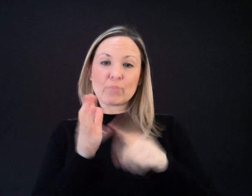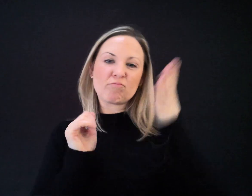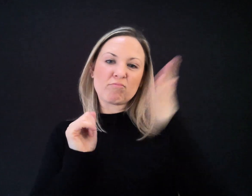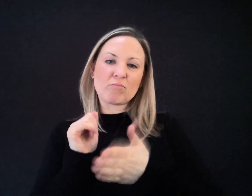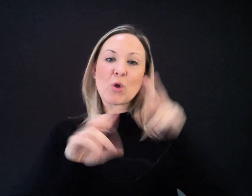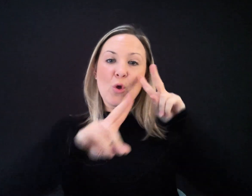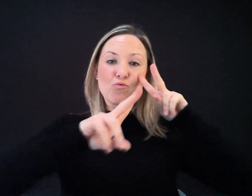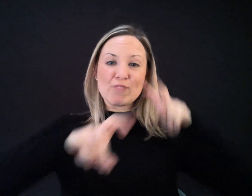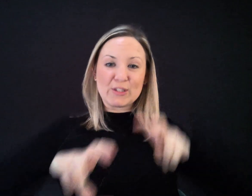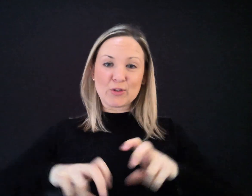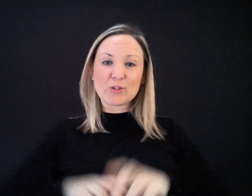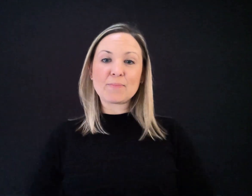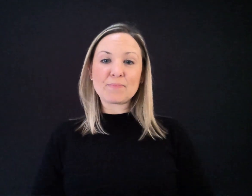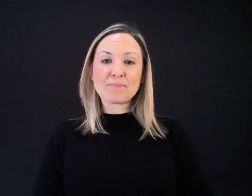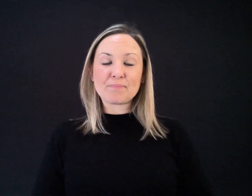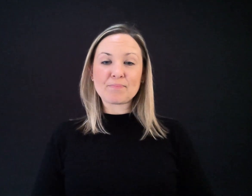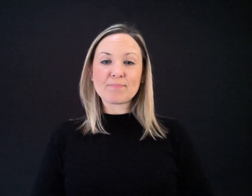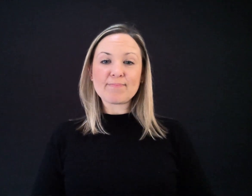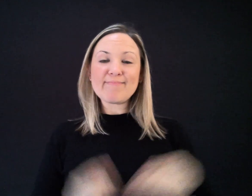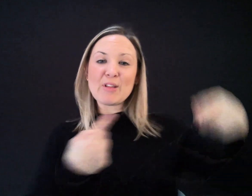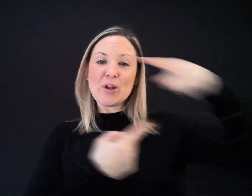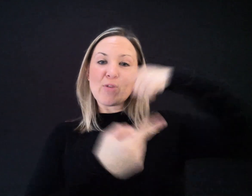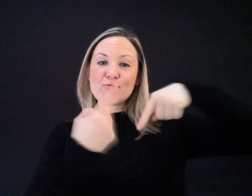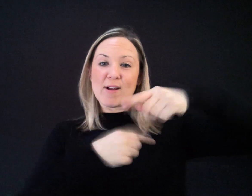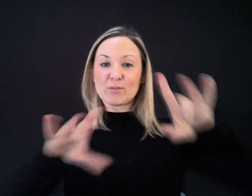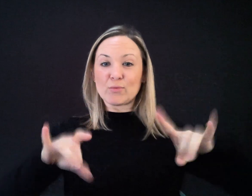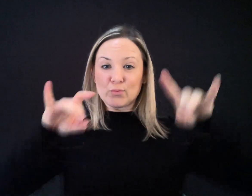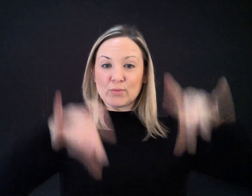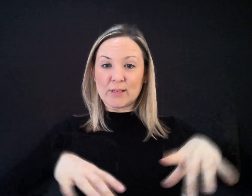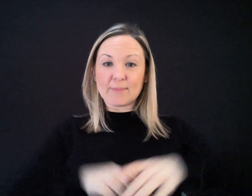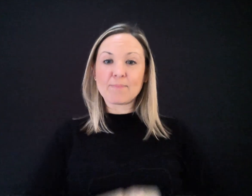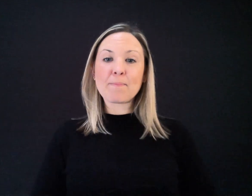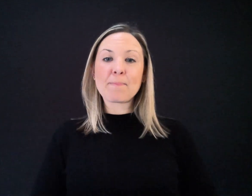ableaustralia.org.au/research. Around Australia. Able Australia.